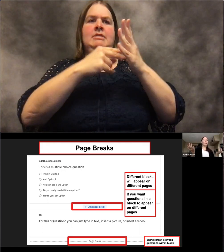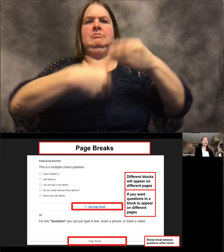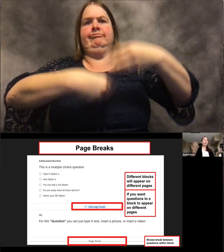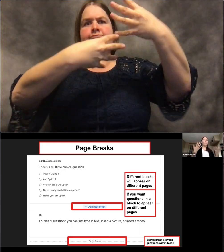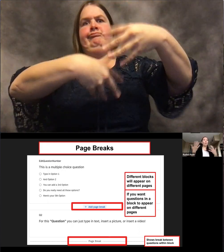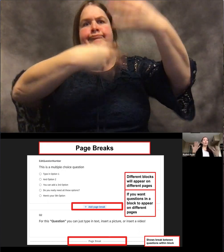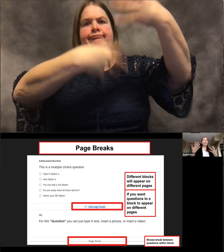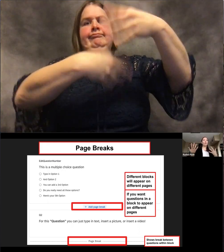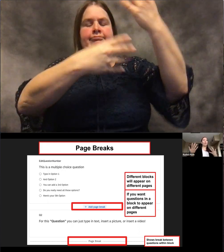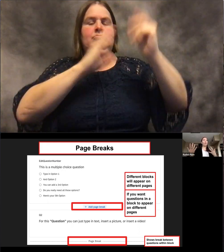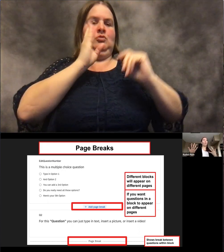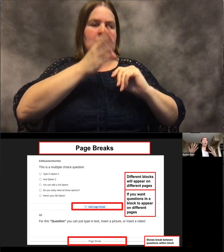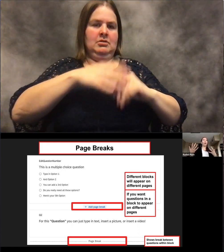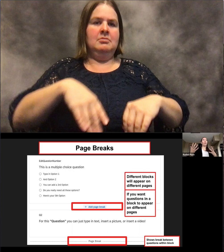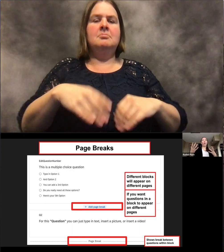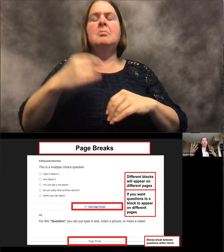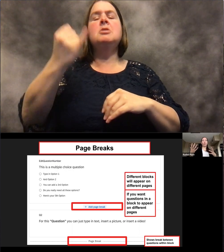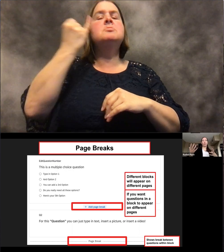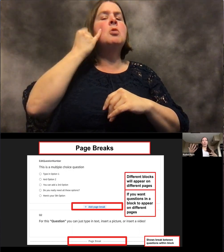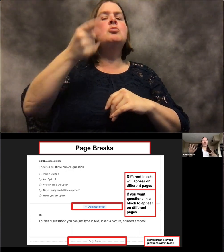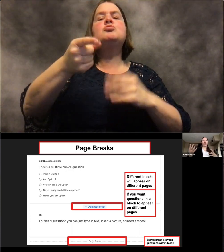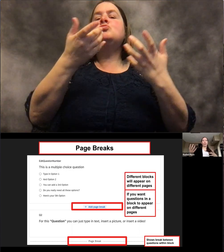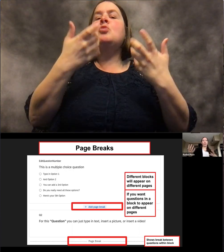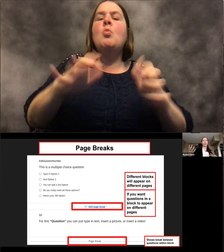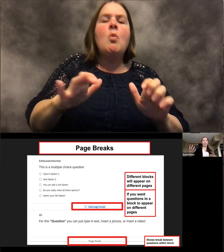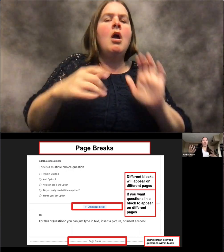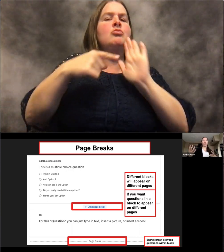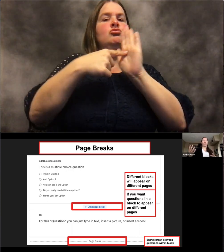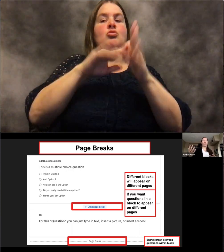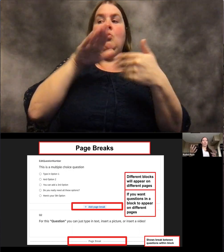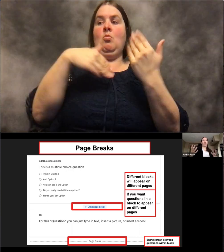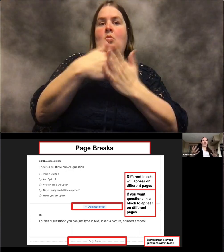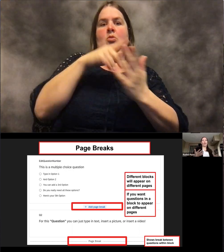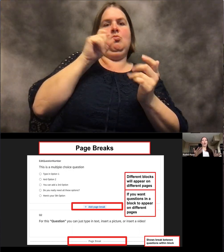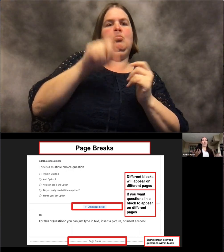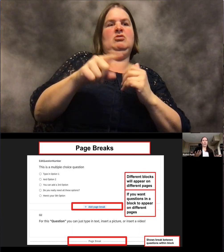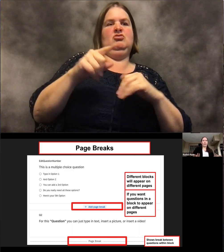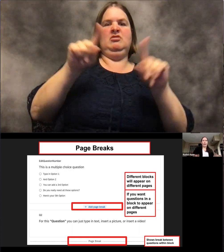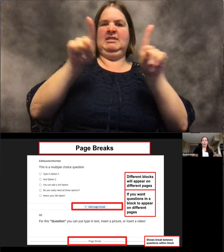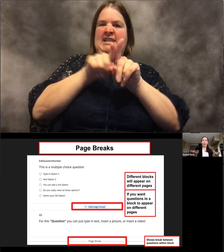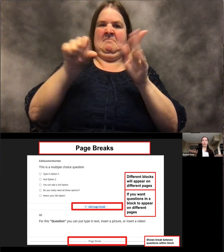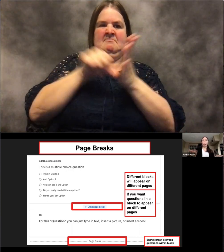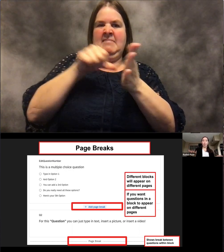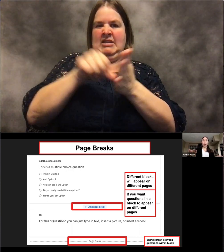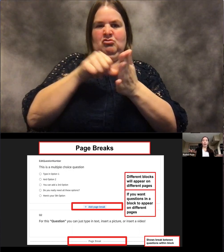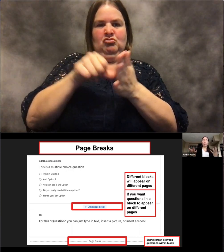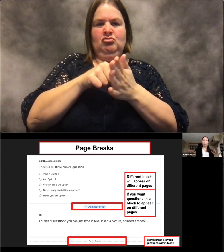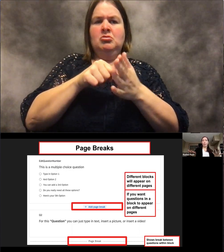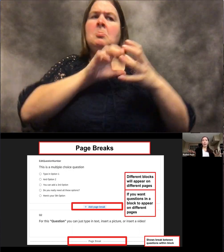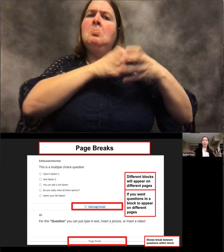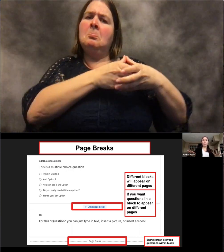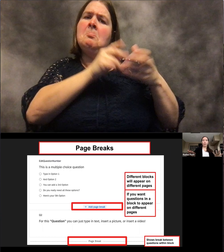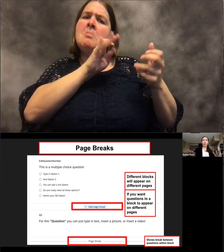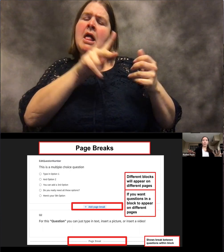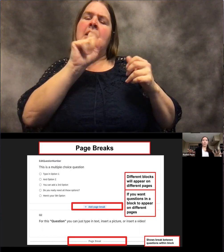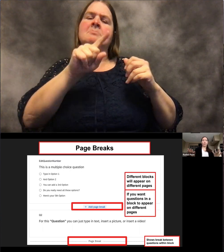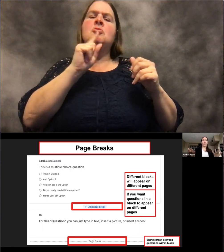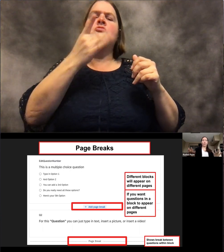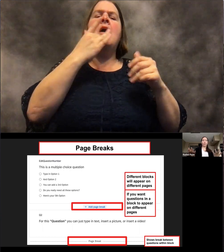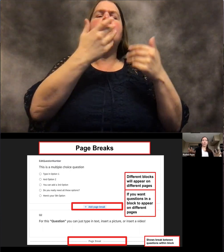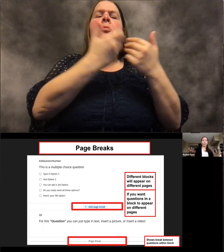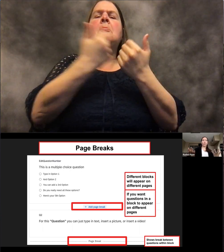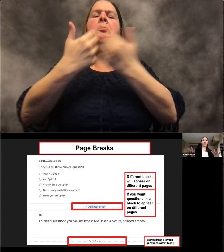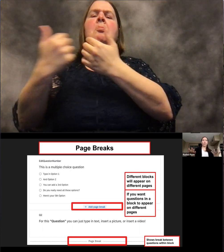But what if you don't want all of the questions in that one section to display on the same page?